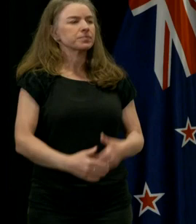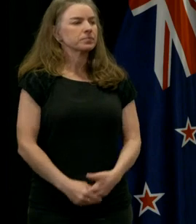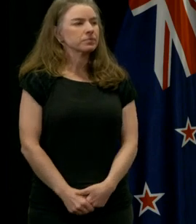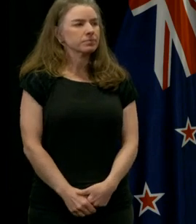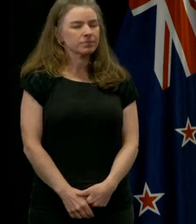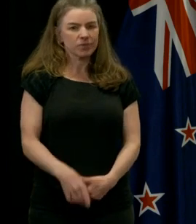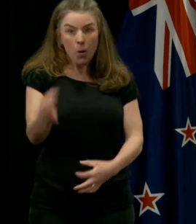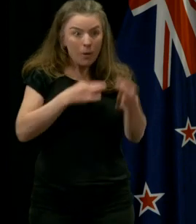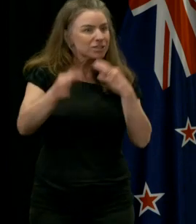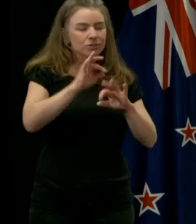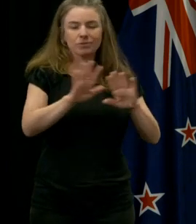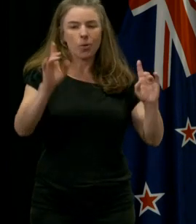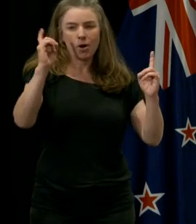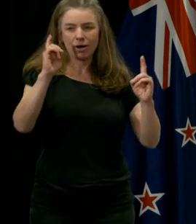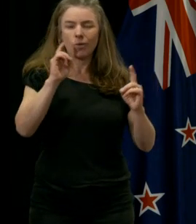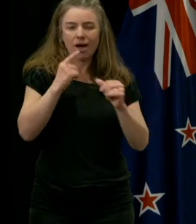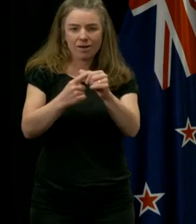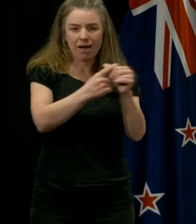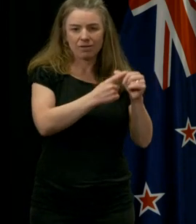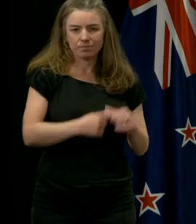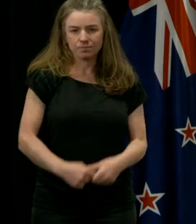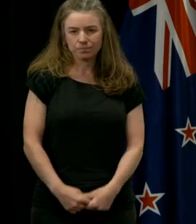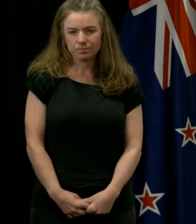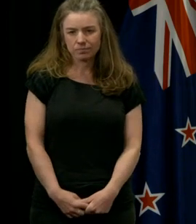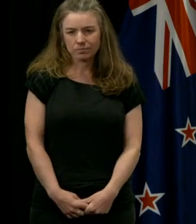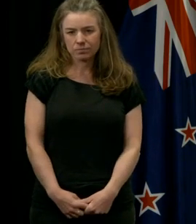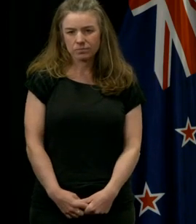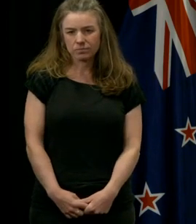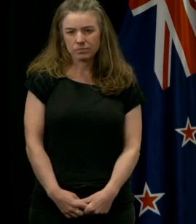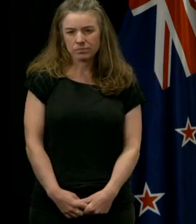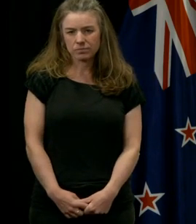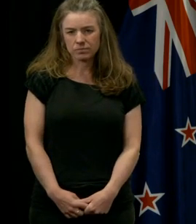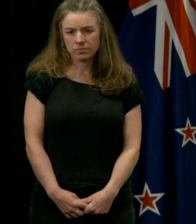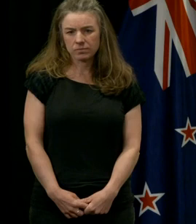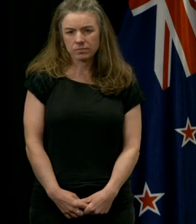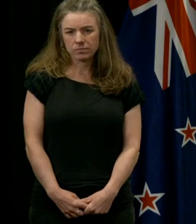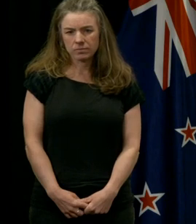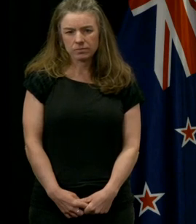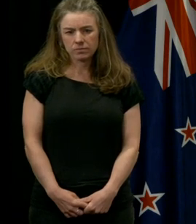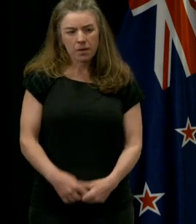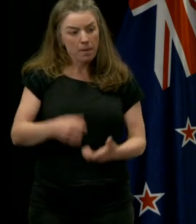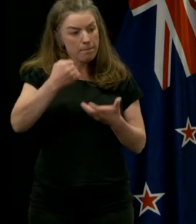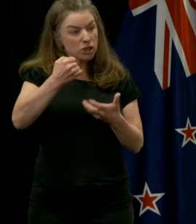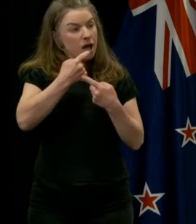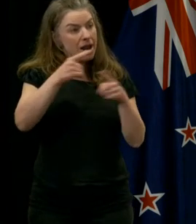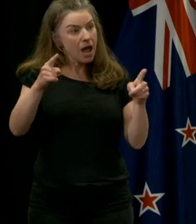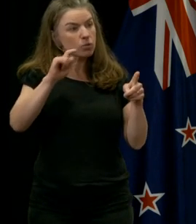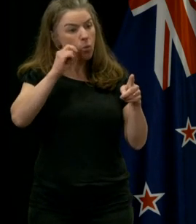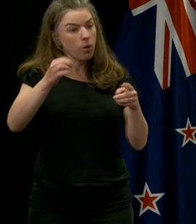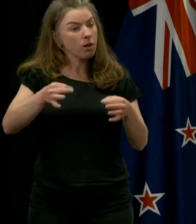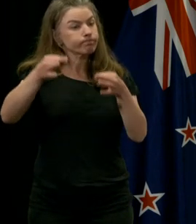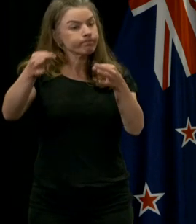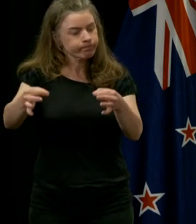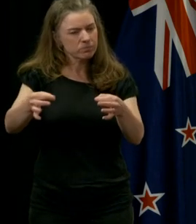We will get through everyone's questions. So Has any consideration been given to extending or pushing back the budget? We're working on